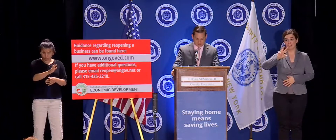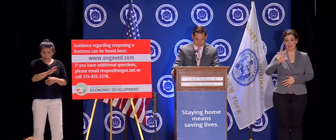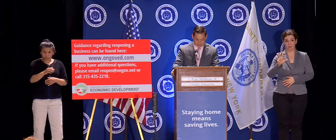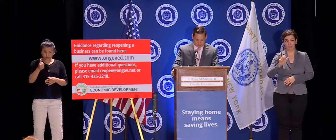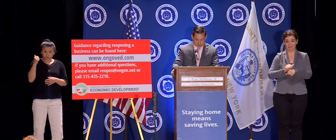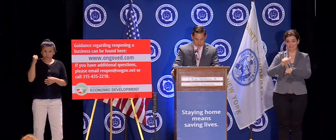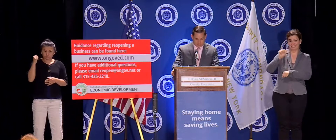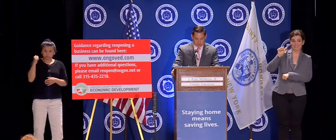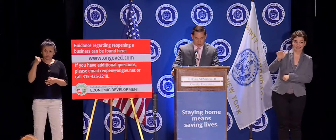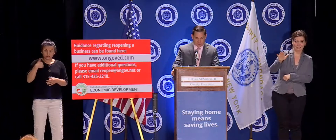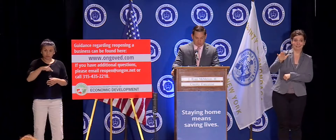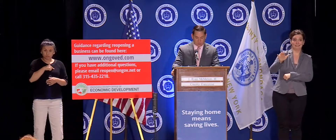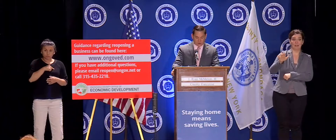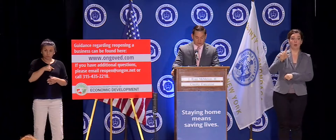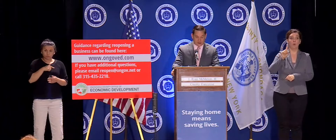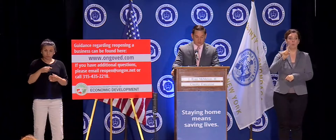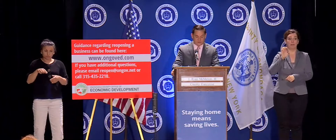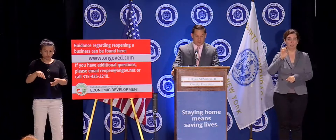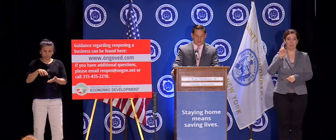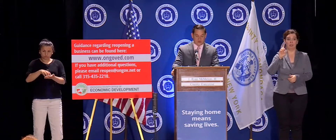1,483 tests. We have